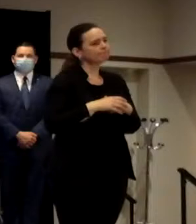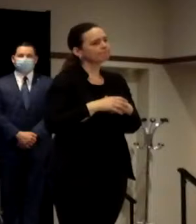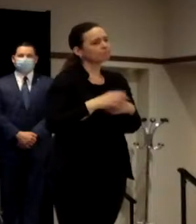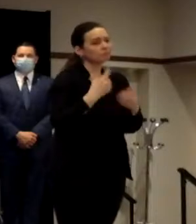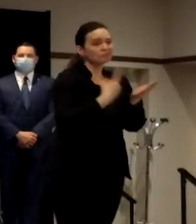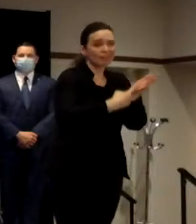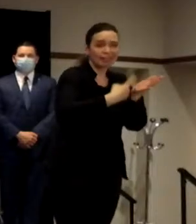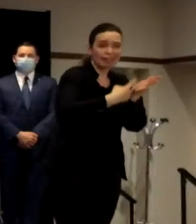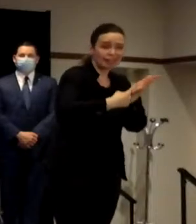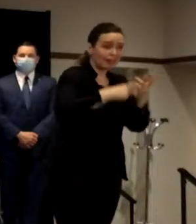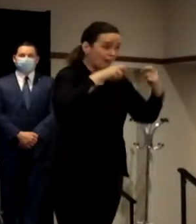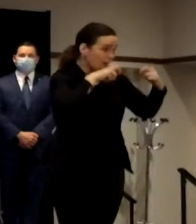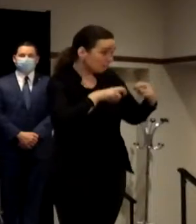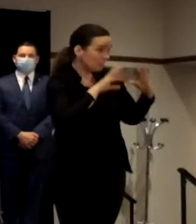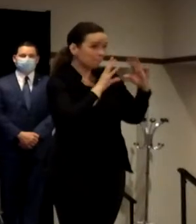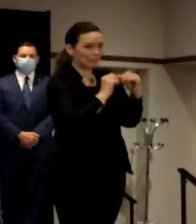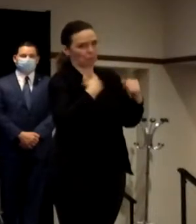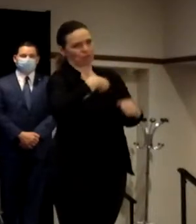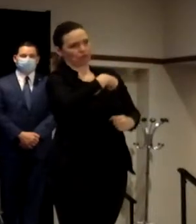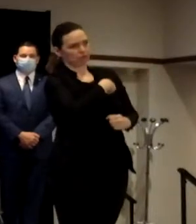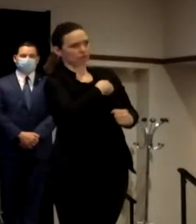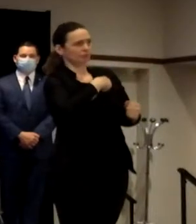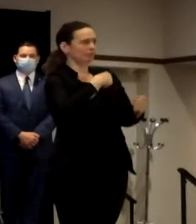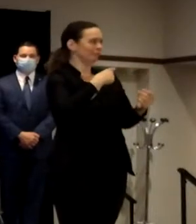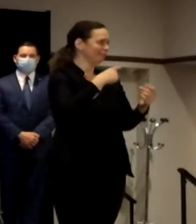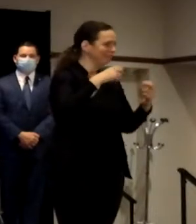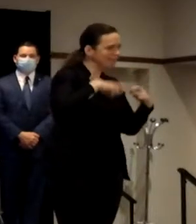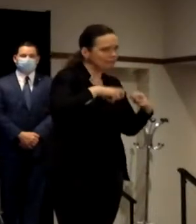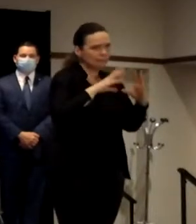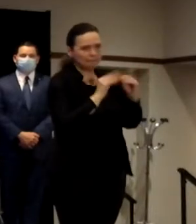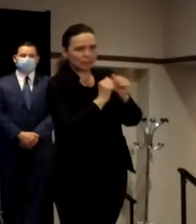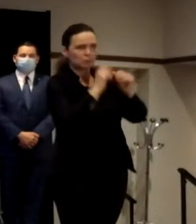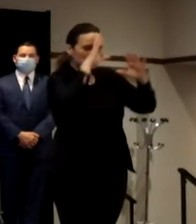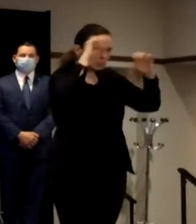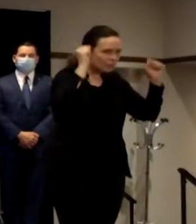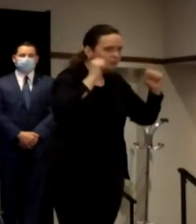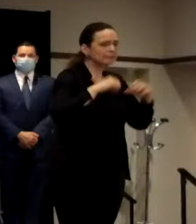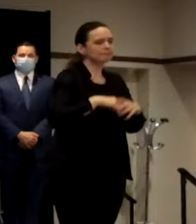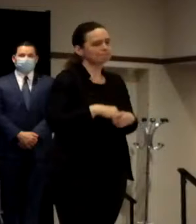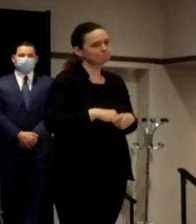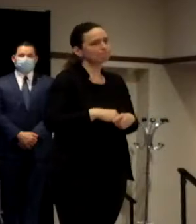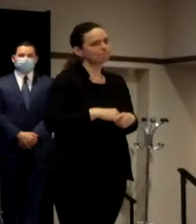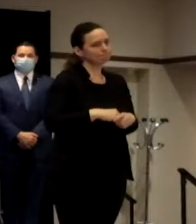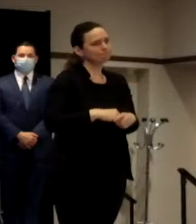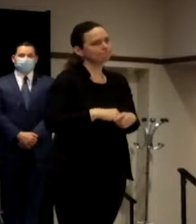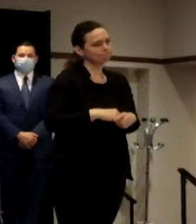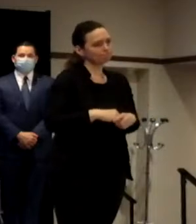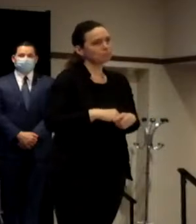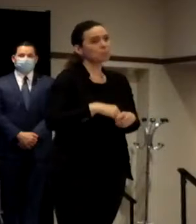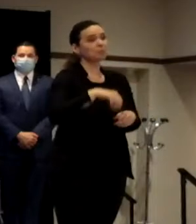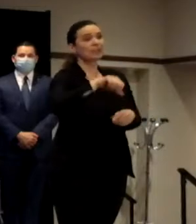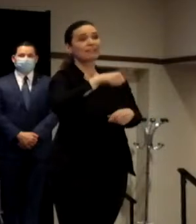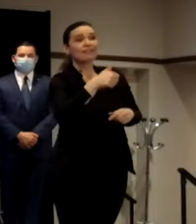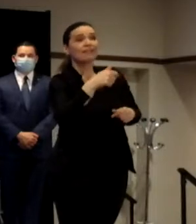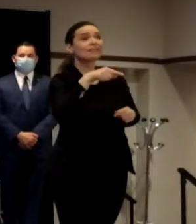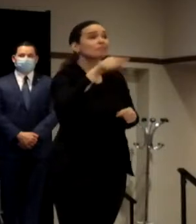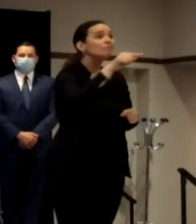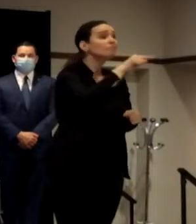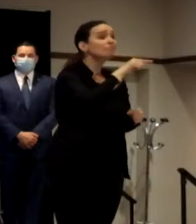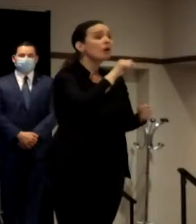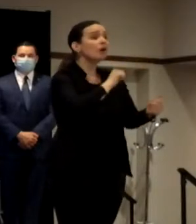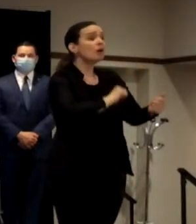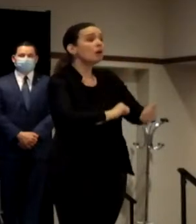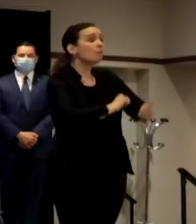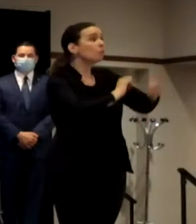going to be there along the way, right? A school can take any kind of approach. They can take graded approach. It